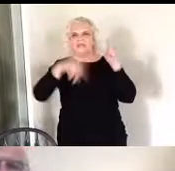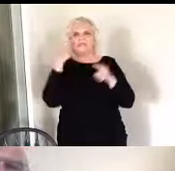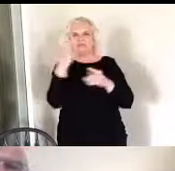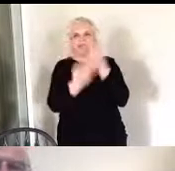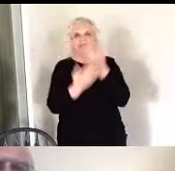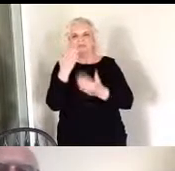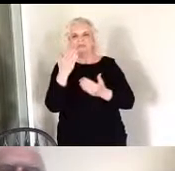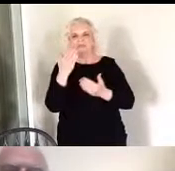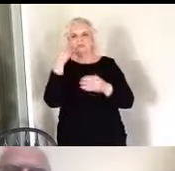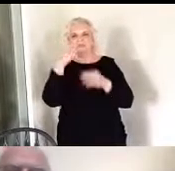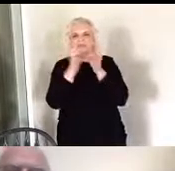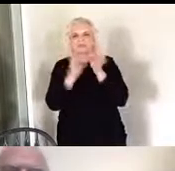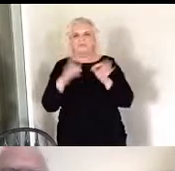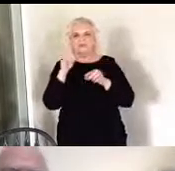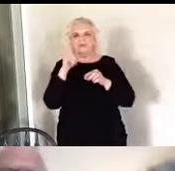Millie?